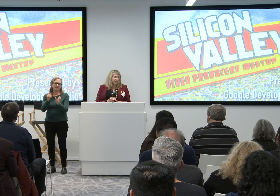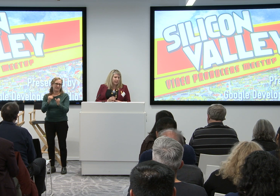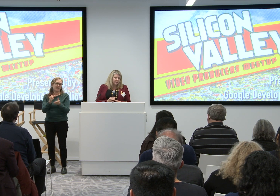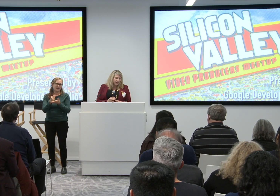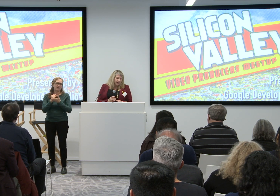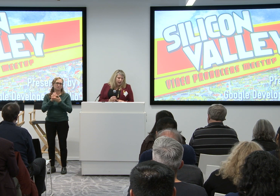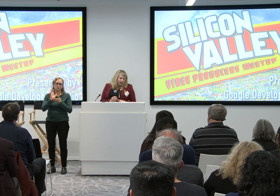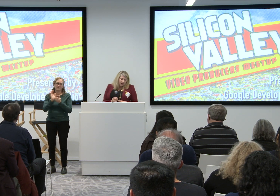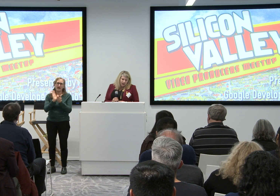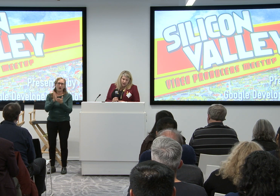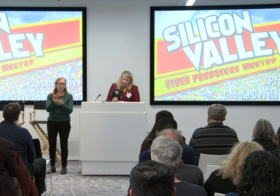credibility.